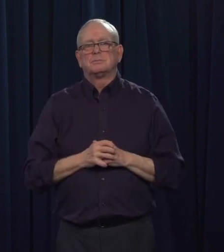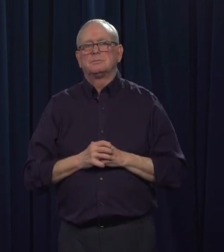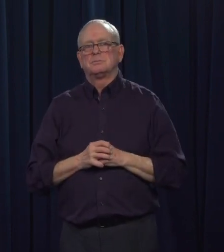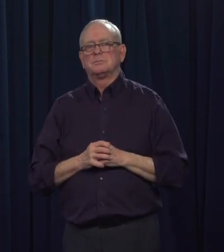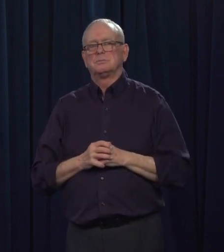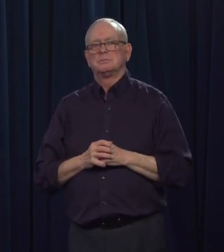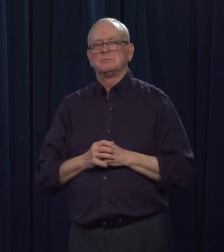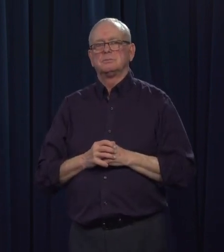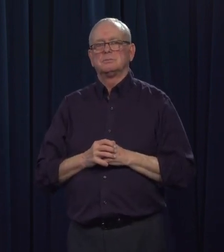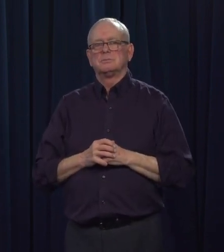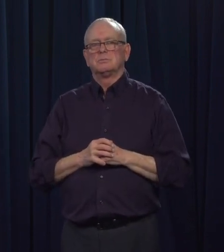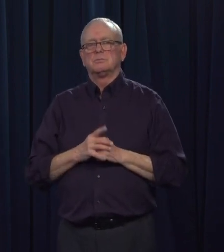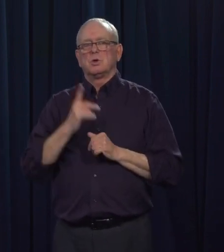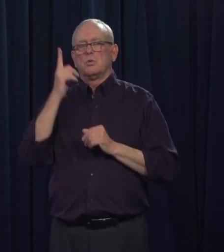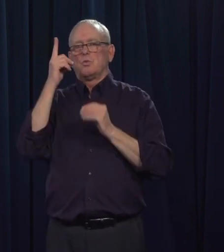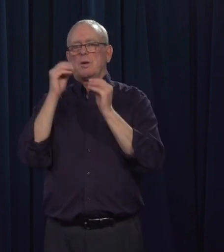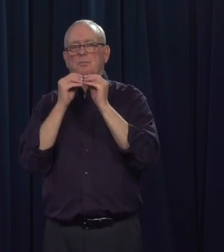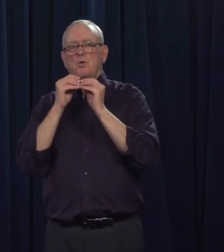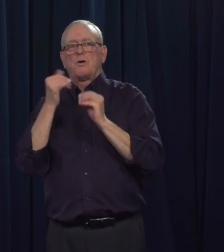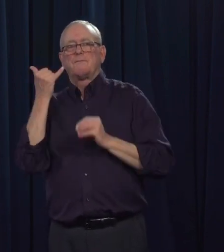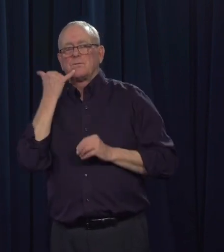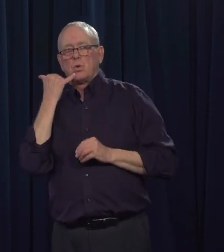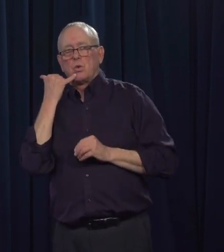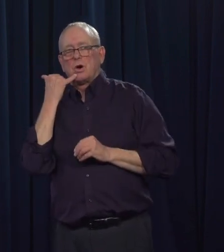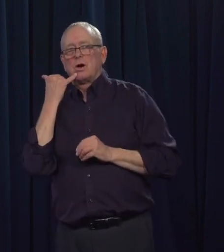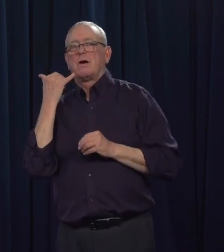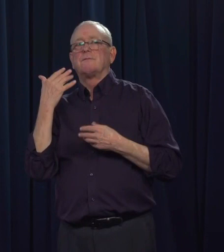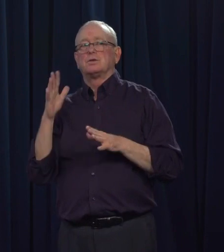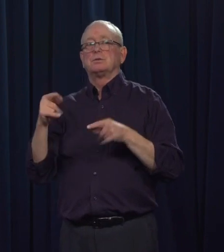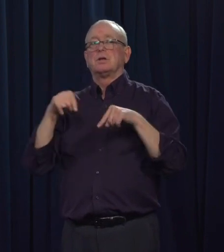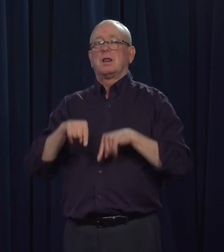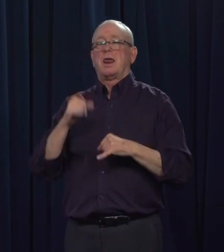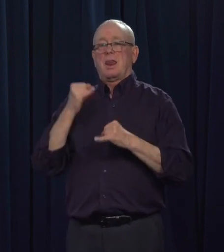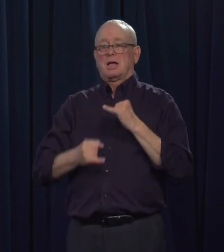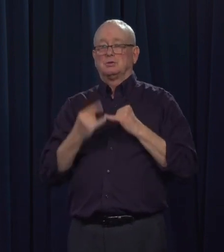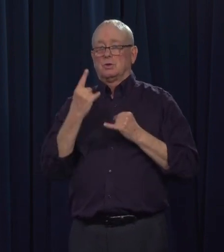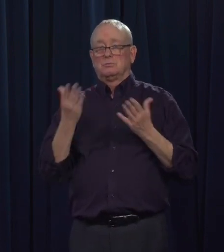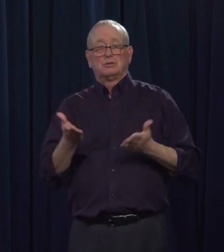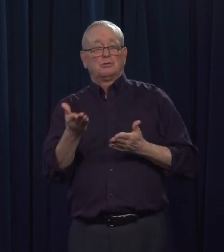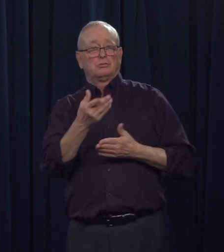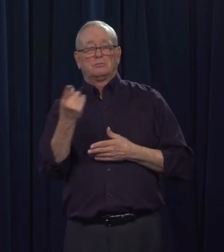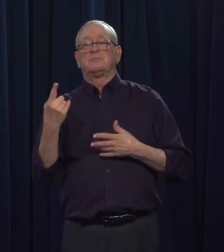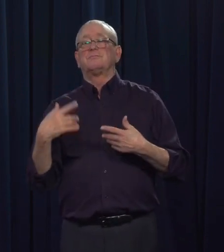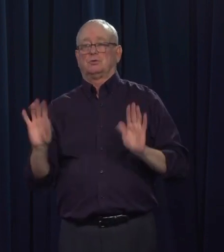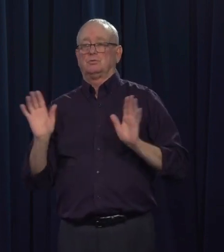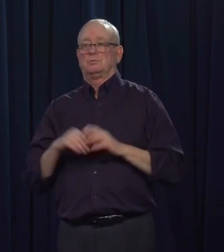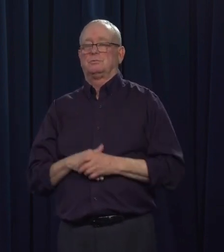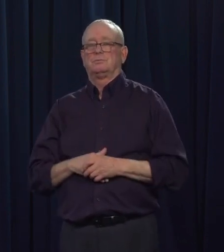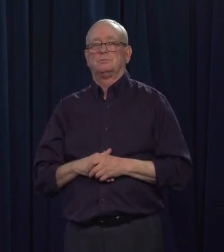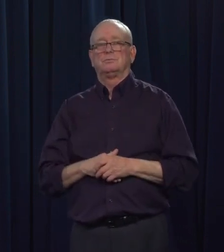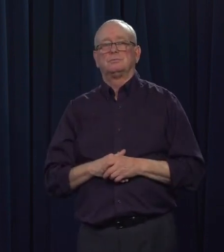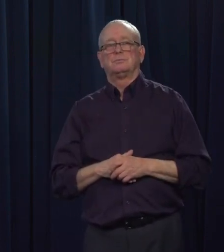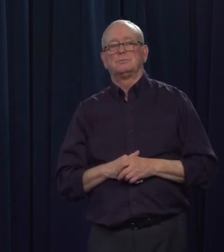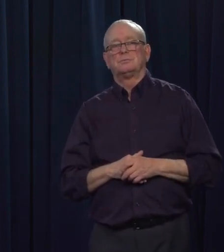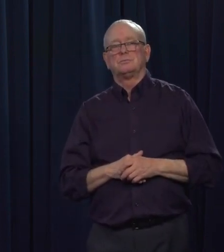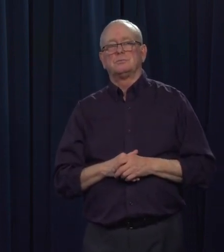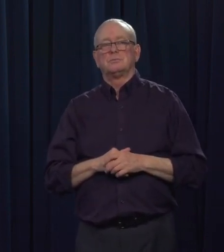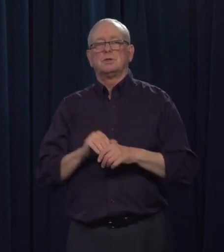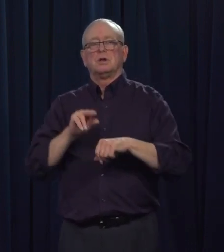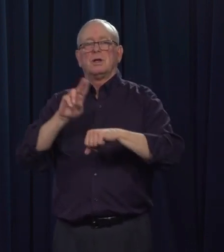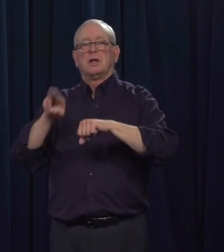the room. Operator, could you patch through the next question, please? Thank you. Yes, the next question is from Tyler Dawson of National Post. Please go